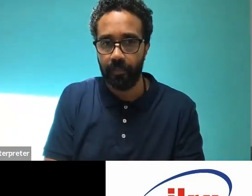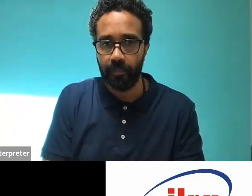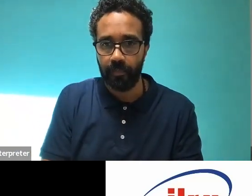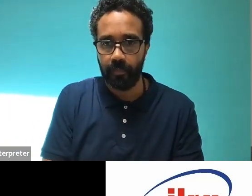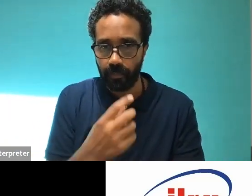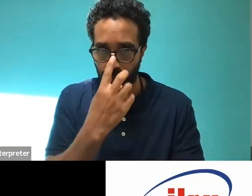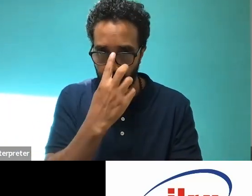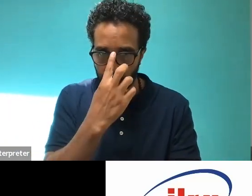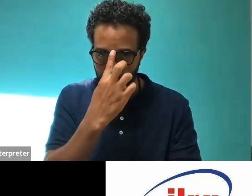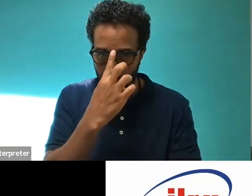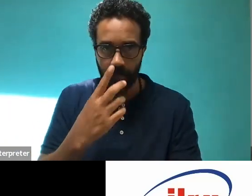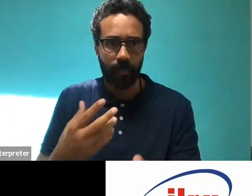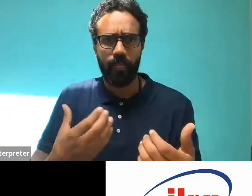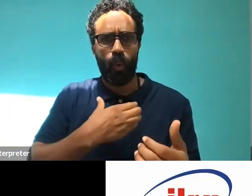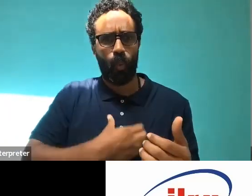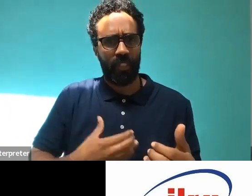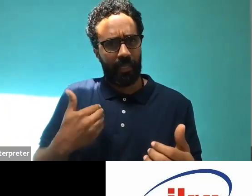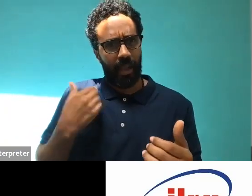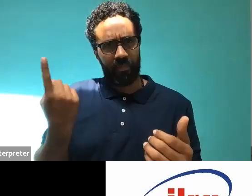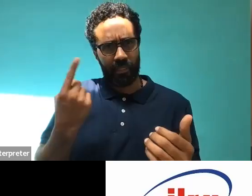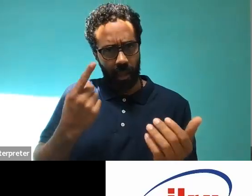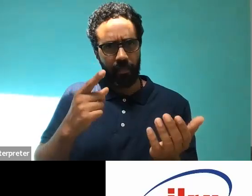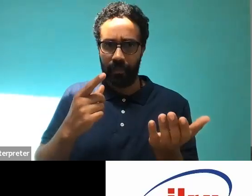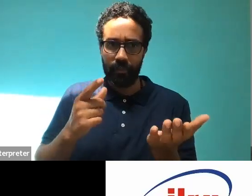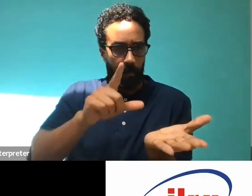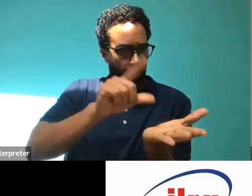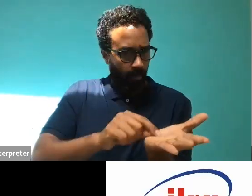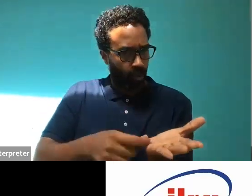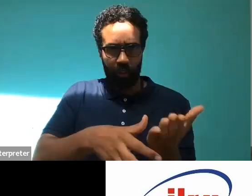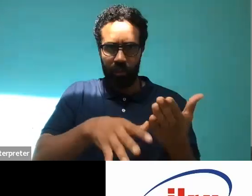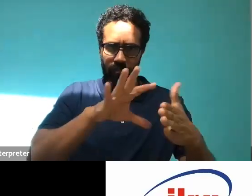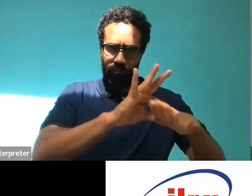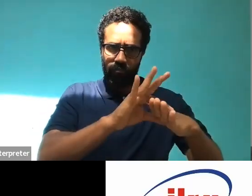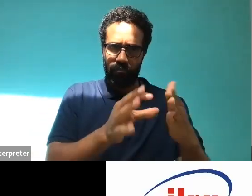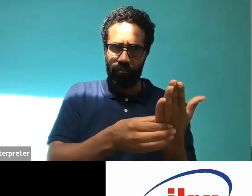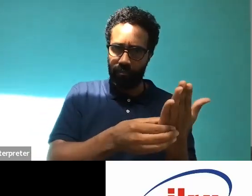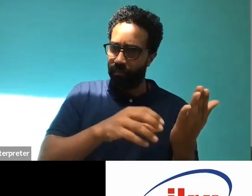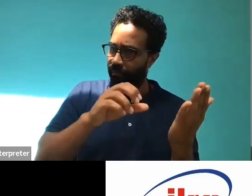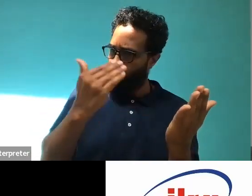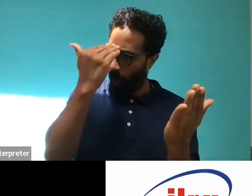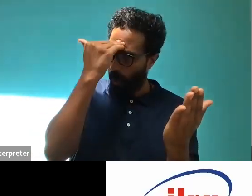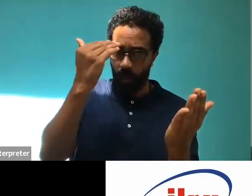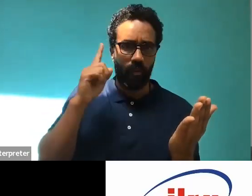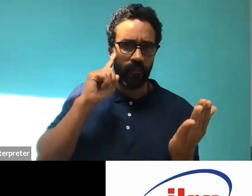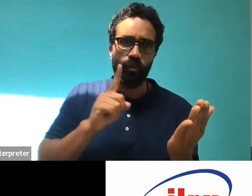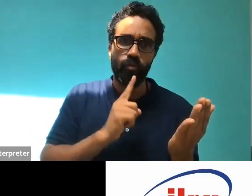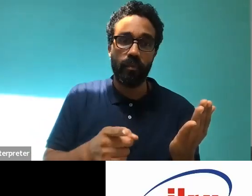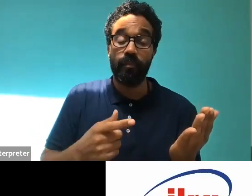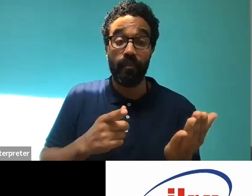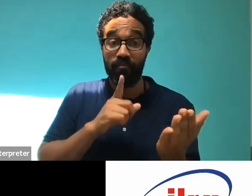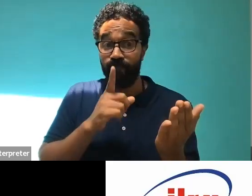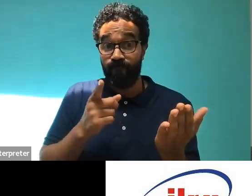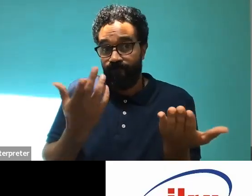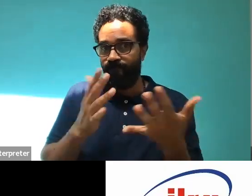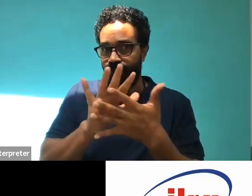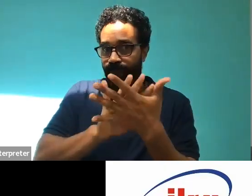have something concrete to be able to answer that question. Because I honestly don't